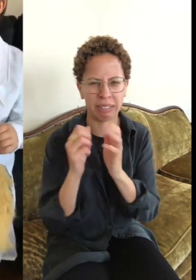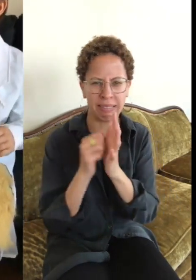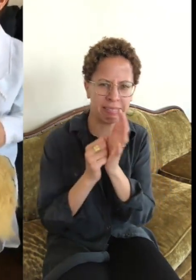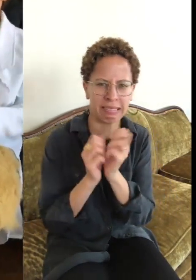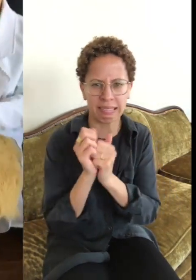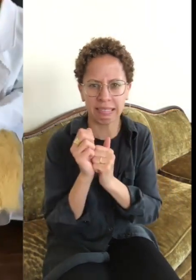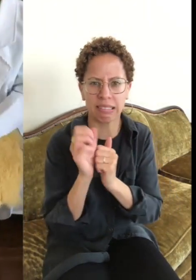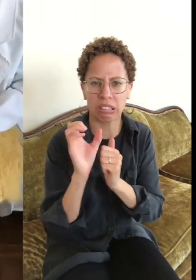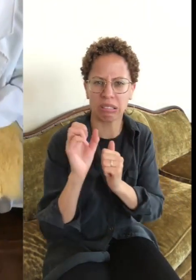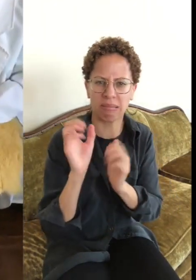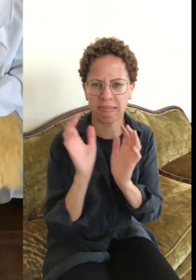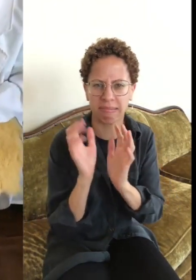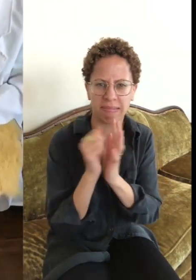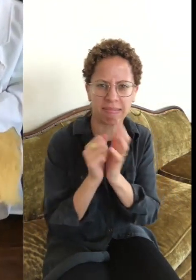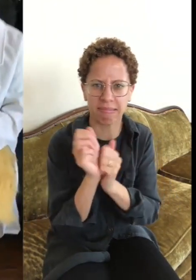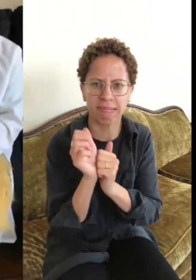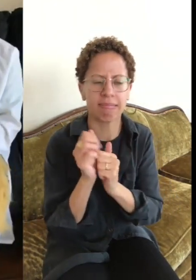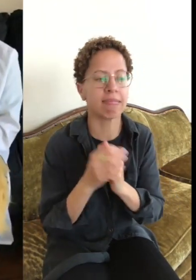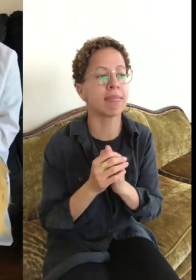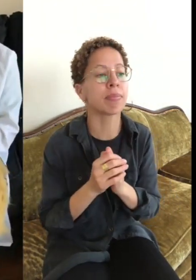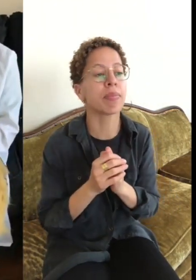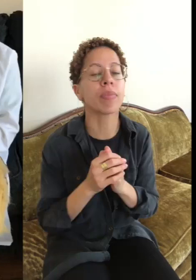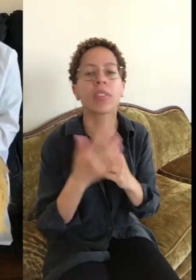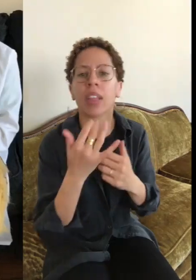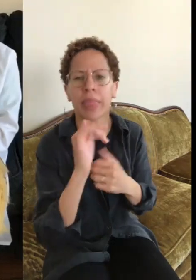what type of animal do you have there?